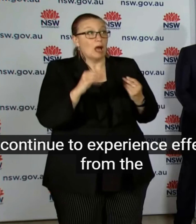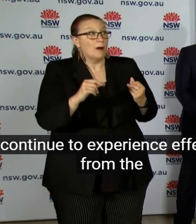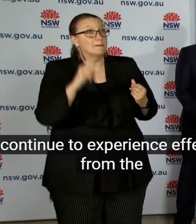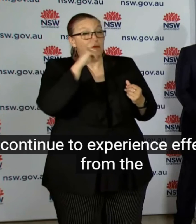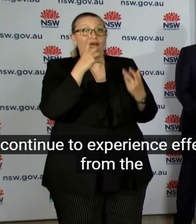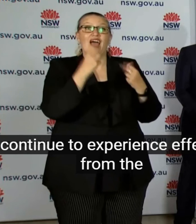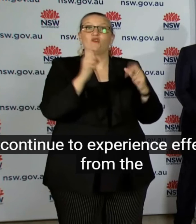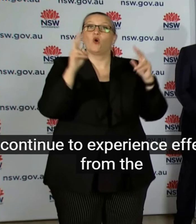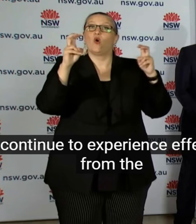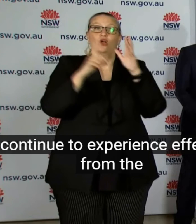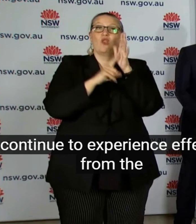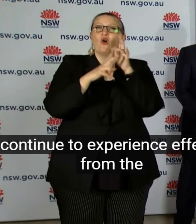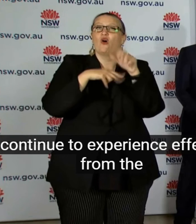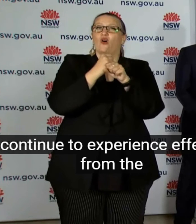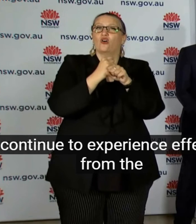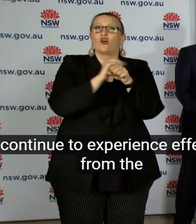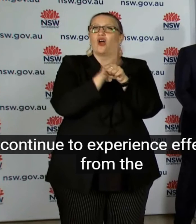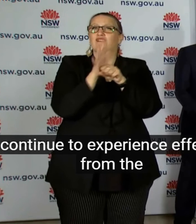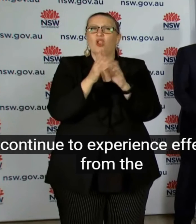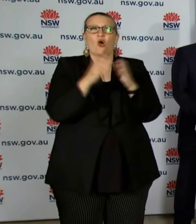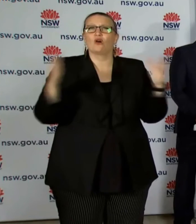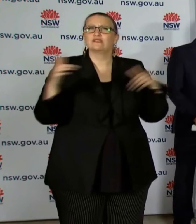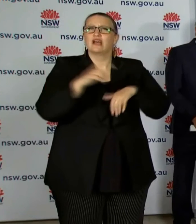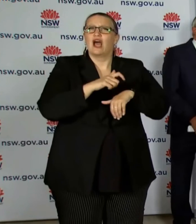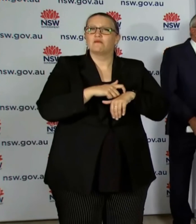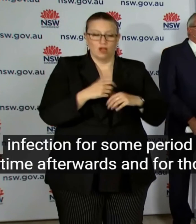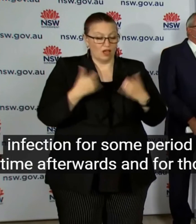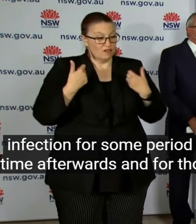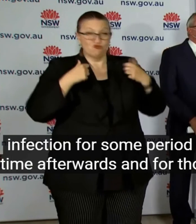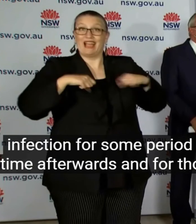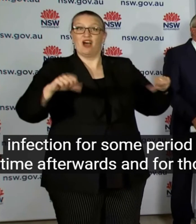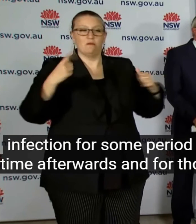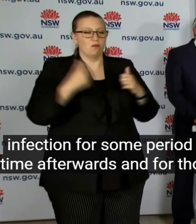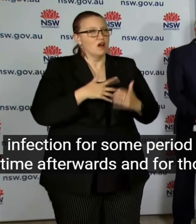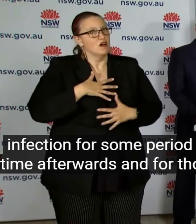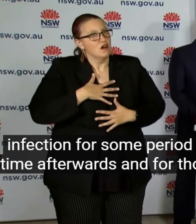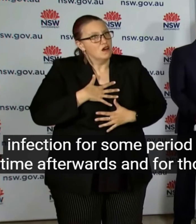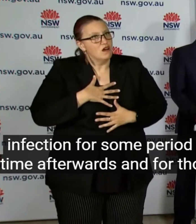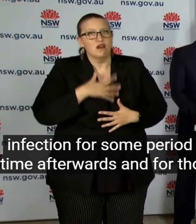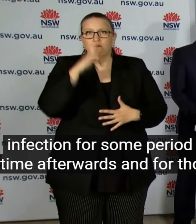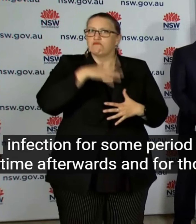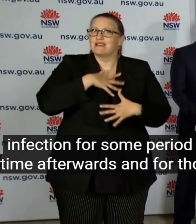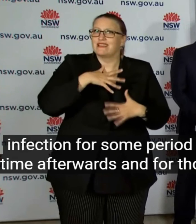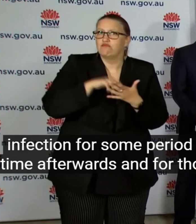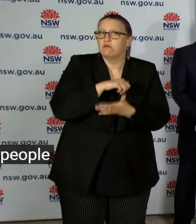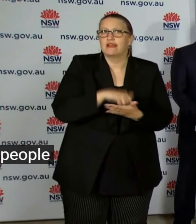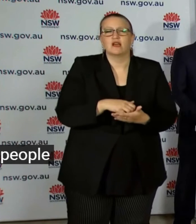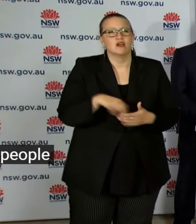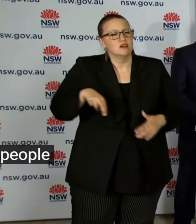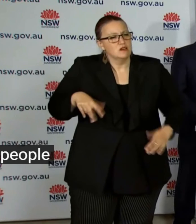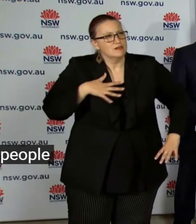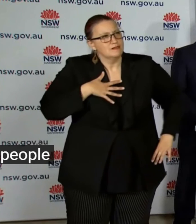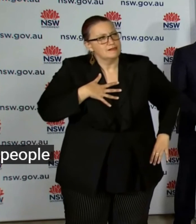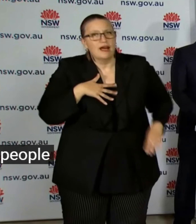effects from the infection for some period of time afterwards. And for those people, while our health services